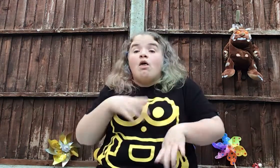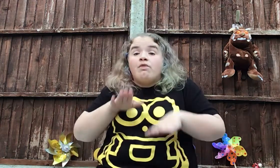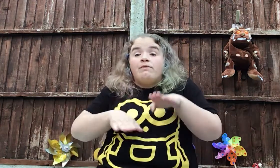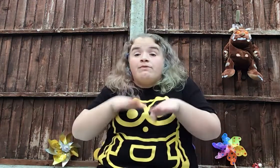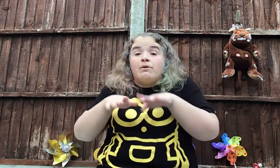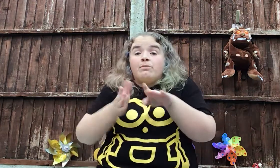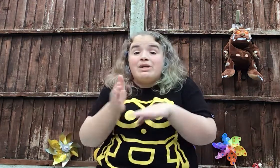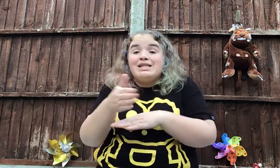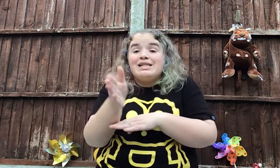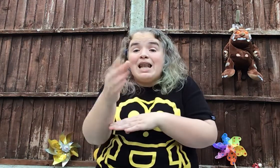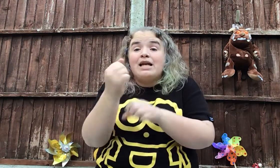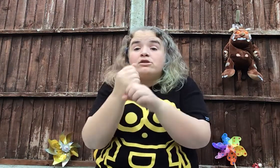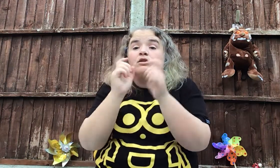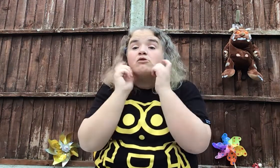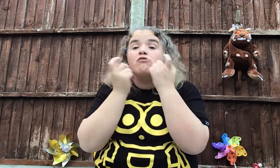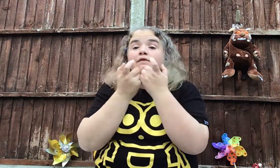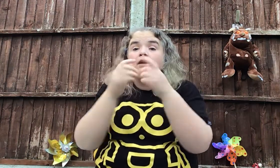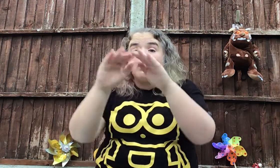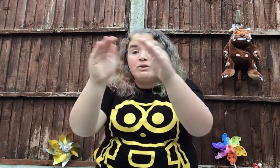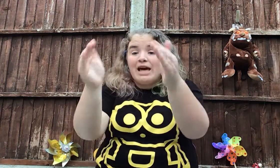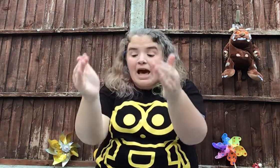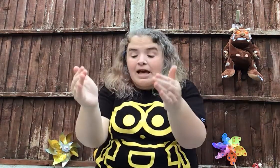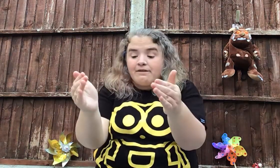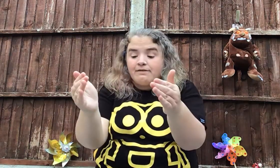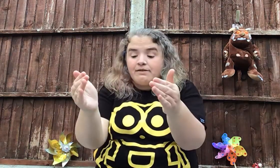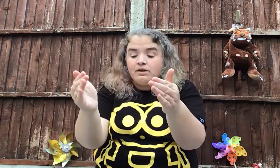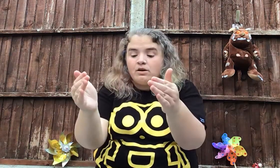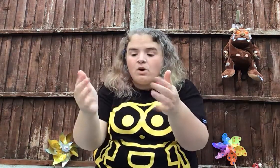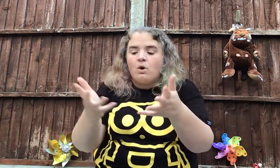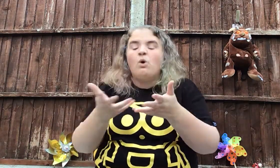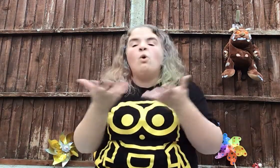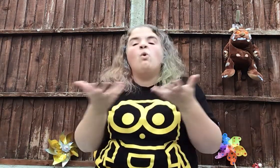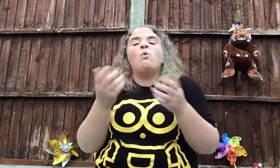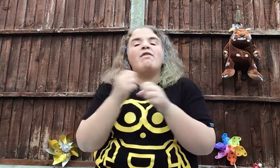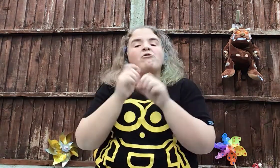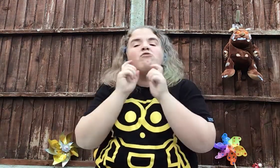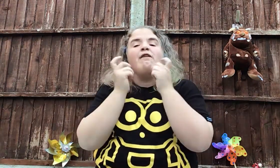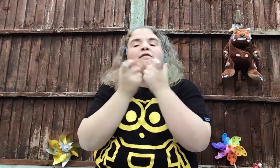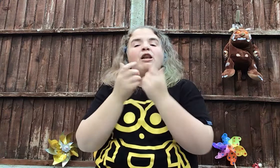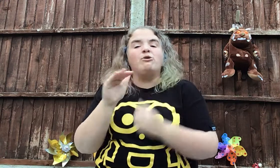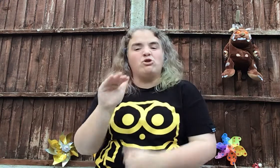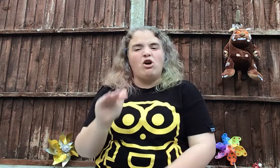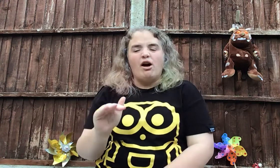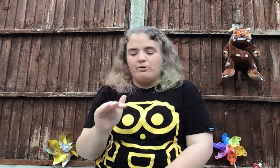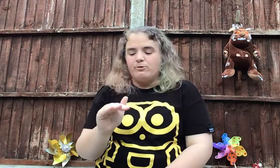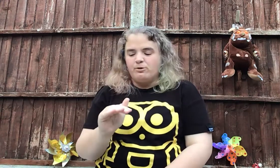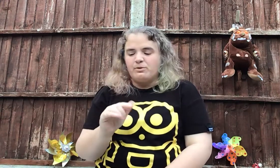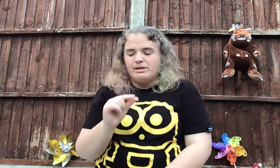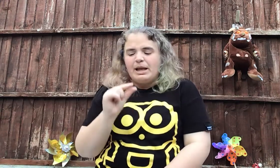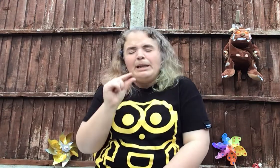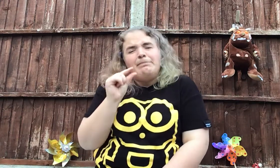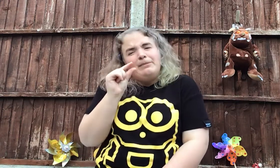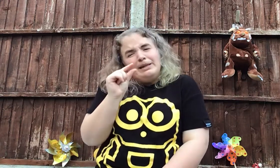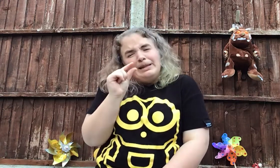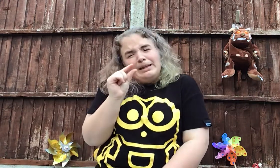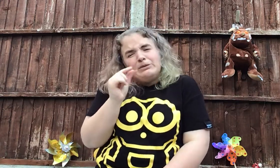The footprints led to the Gruffalo's cave, where the Gruffalo's child was a little